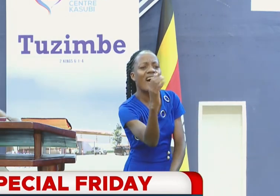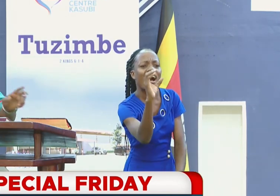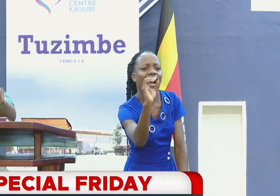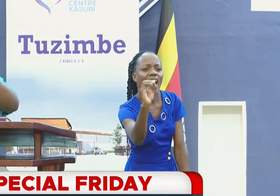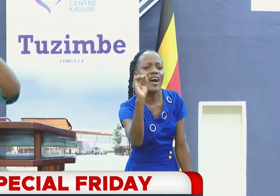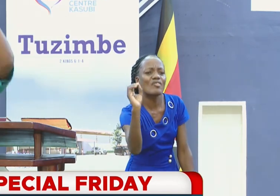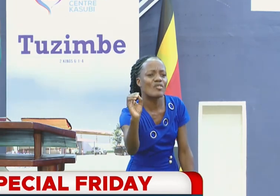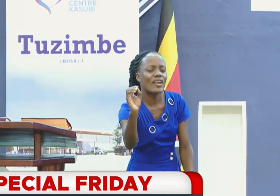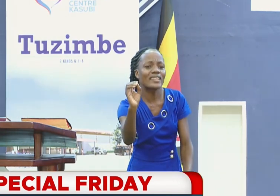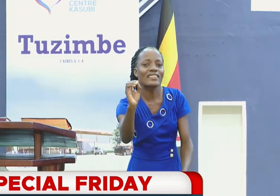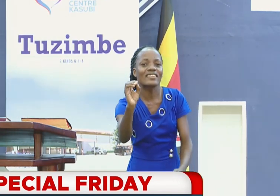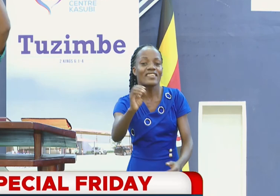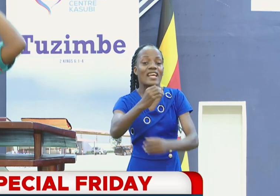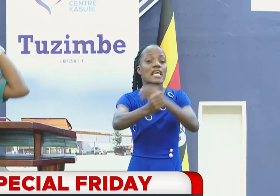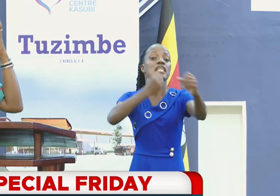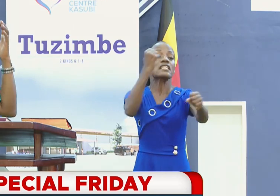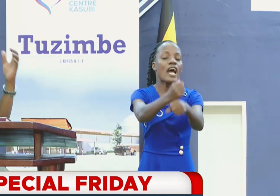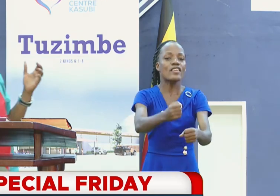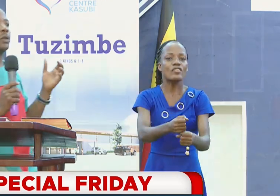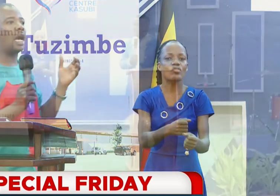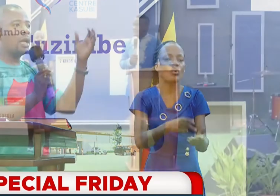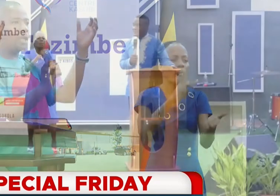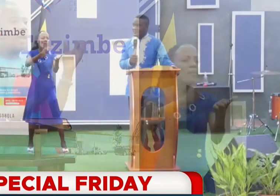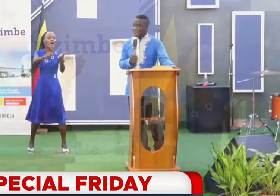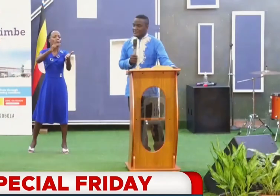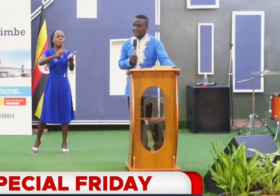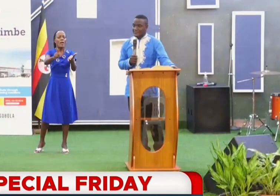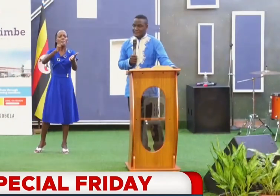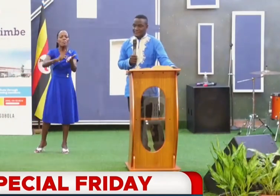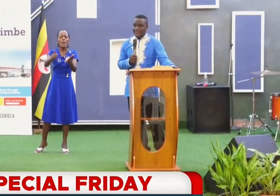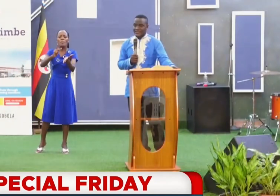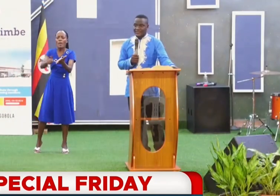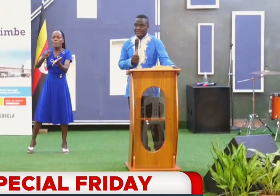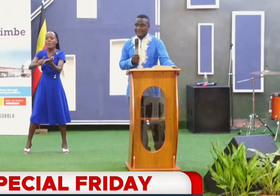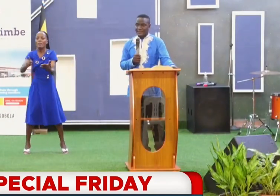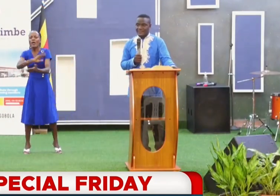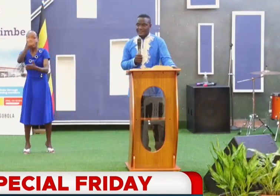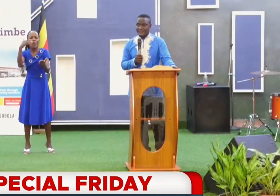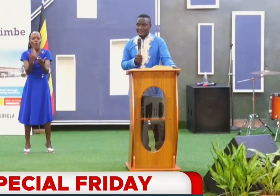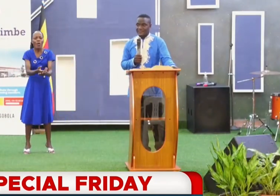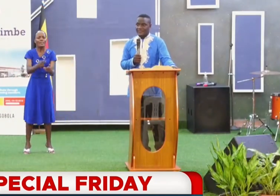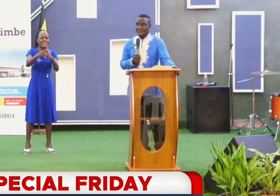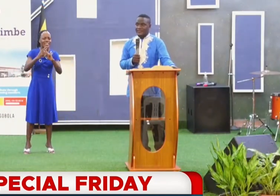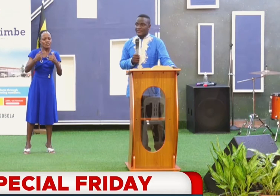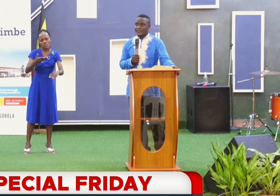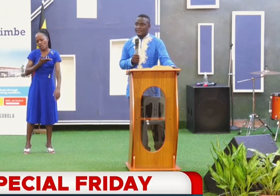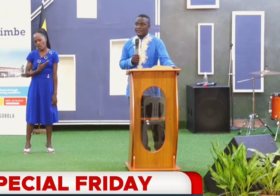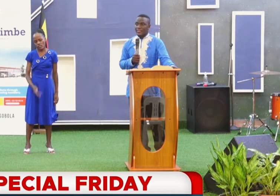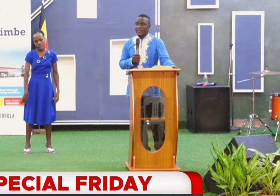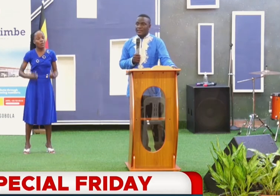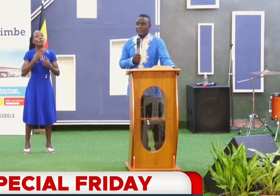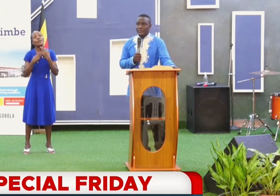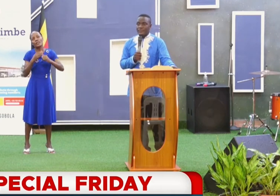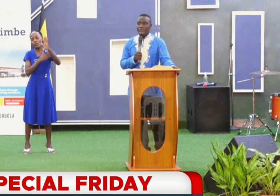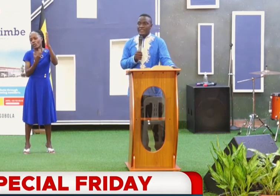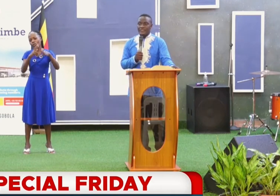nga tetunaba kutwala yo malala ne yebuli rucha covid oluja nga twewolanga tuziria jinga nga twewolanga tuziria abaruganda twetaga yo katonda